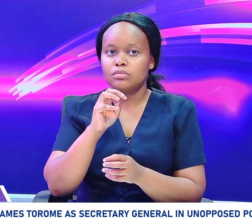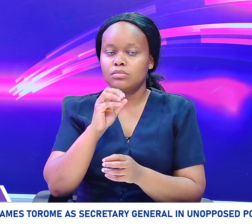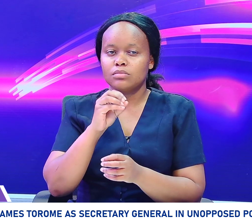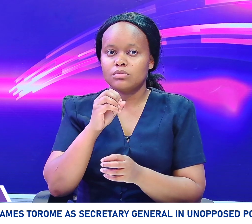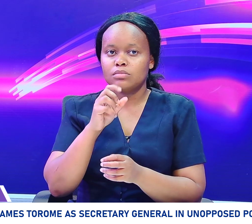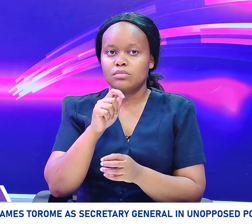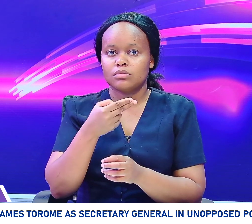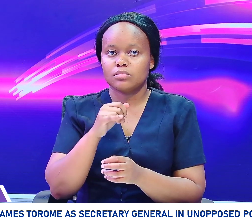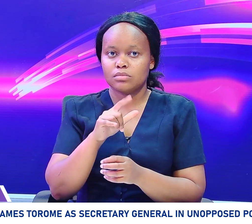contest.